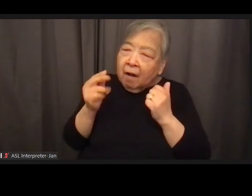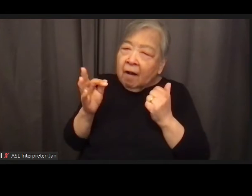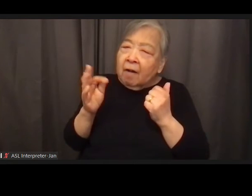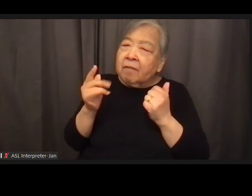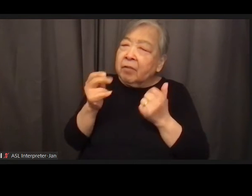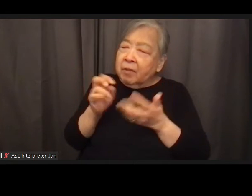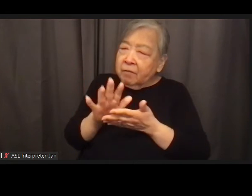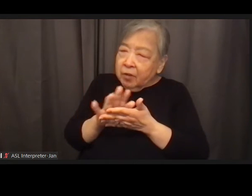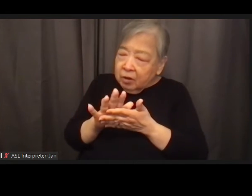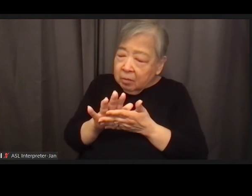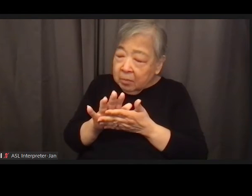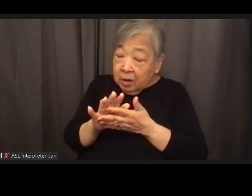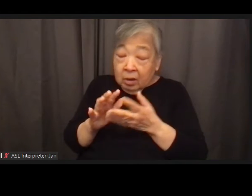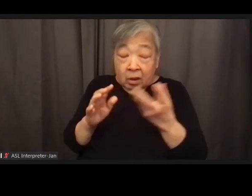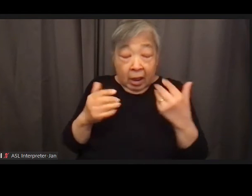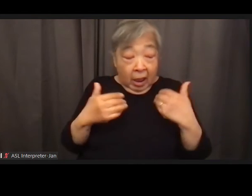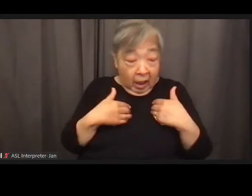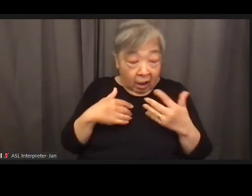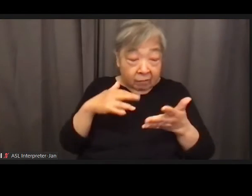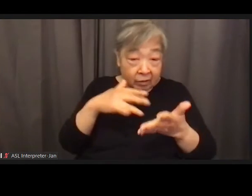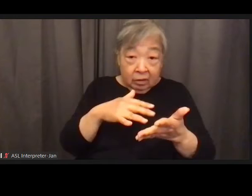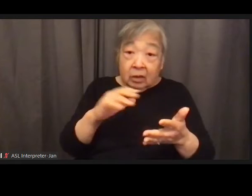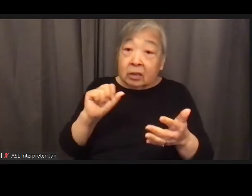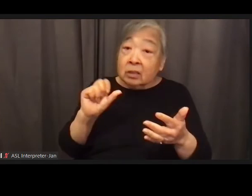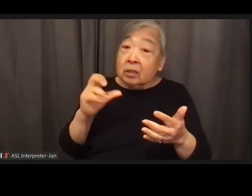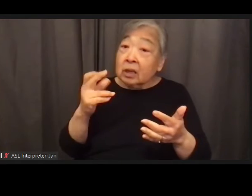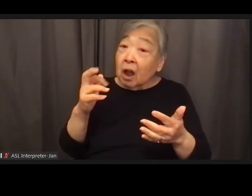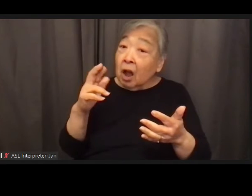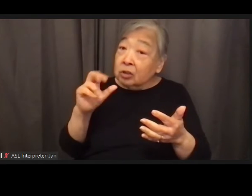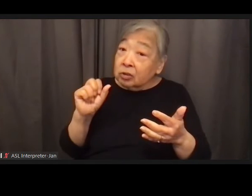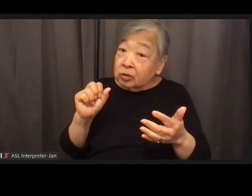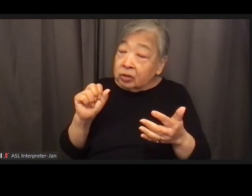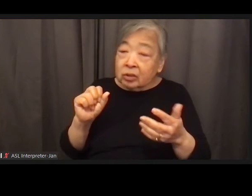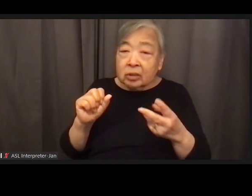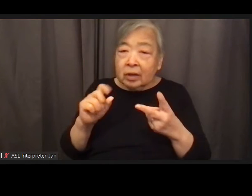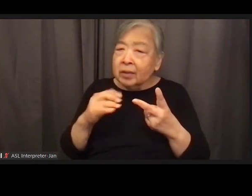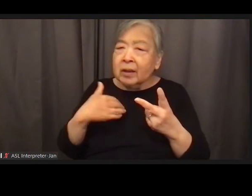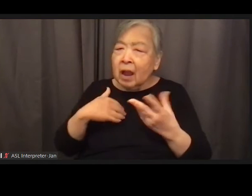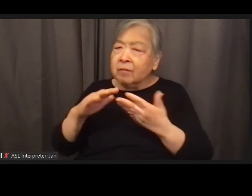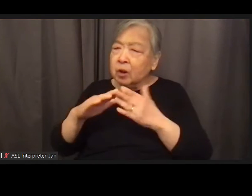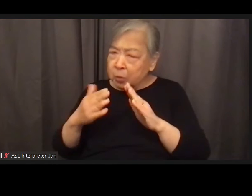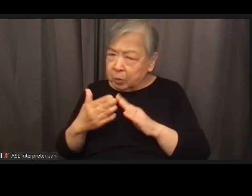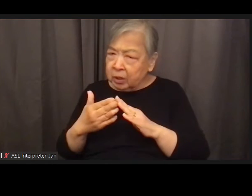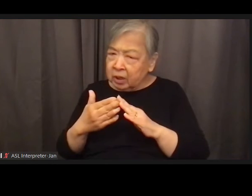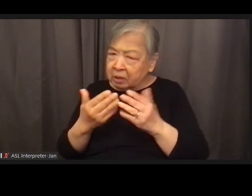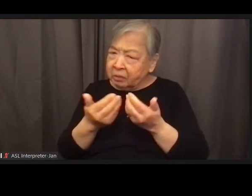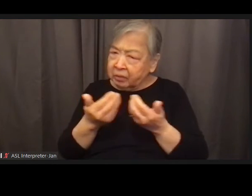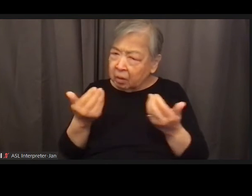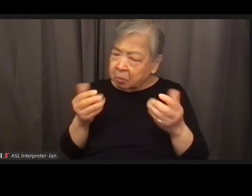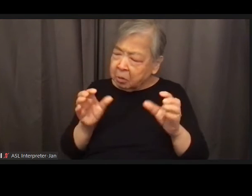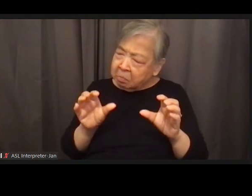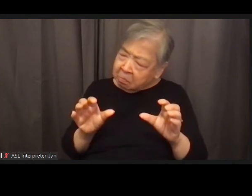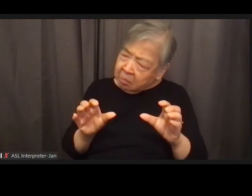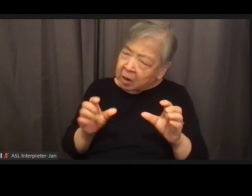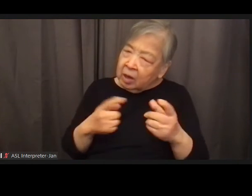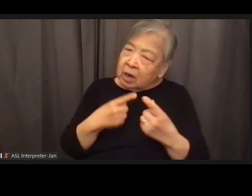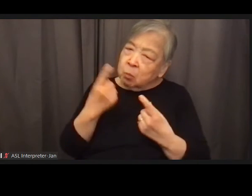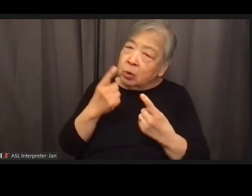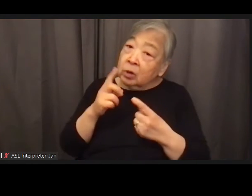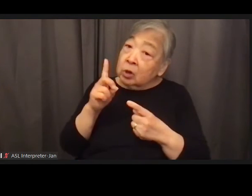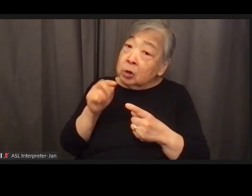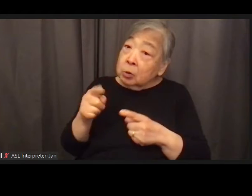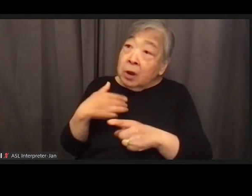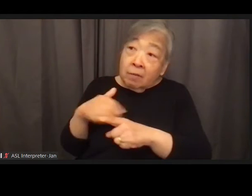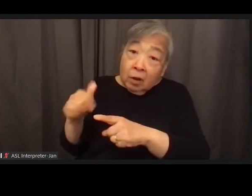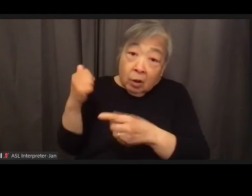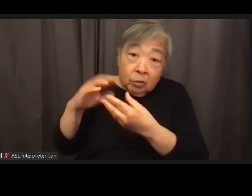scholars on the one hand and there's the community on the other. And I'm wondering if you have other kind of stories or